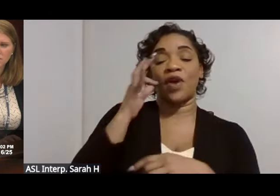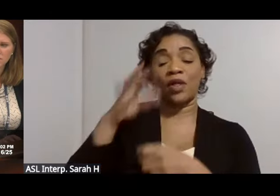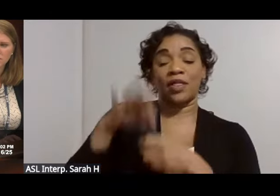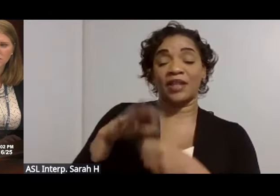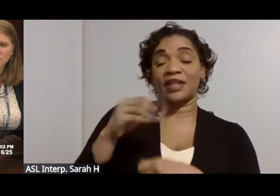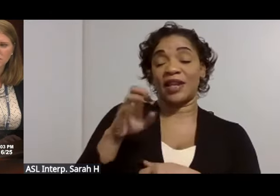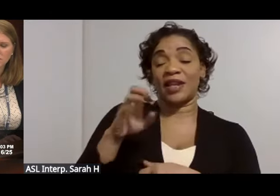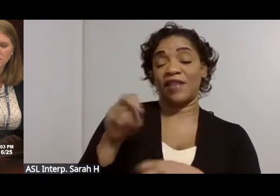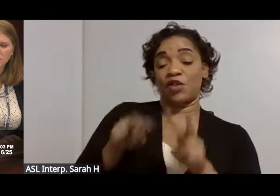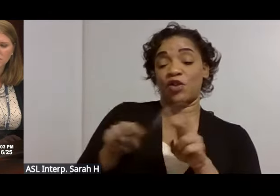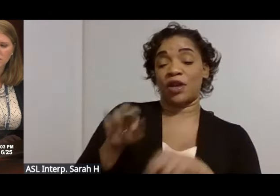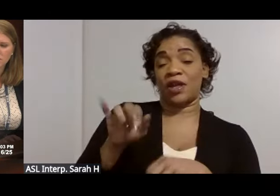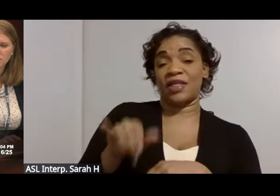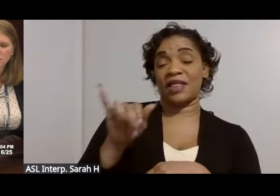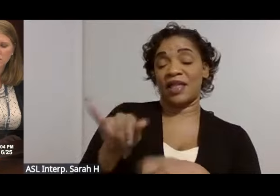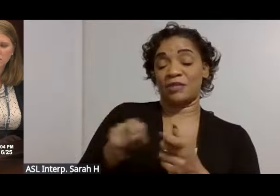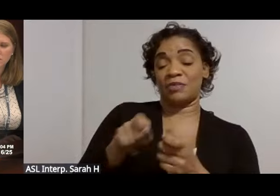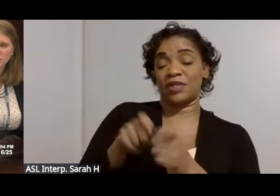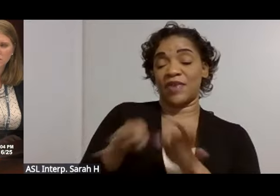says, like that language says,